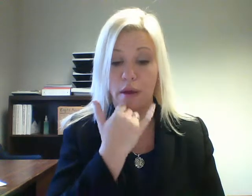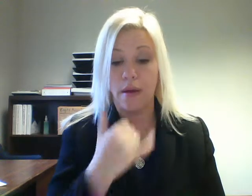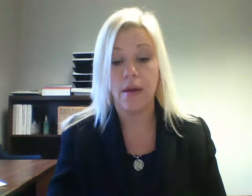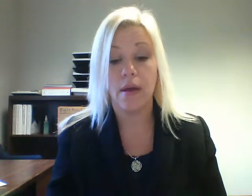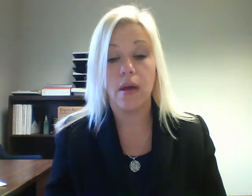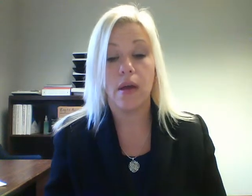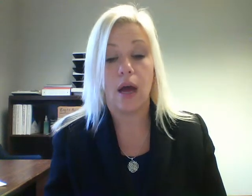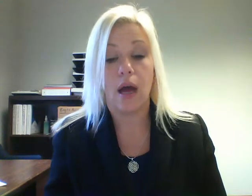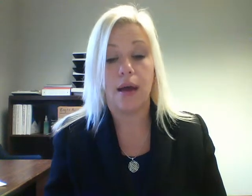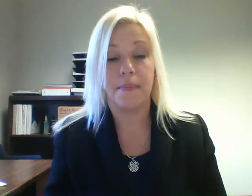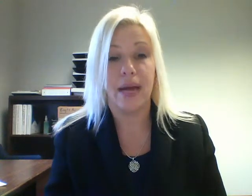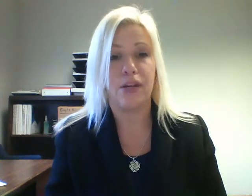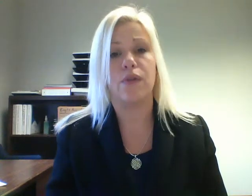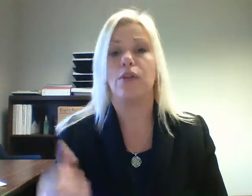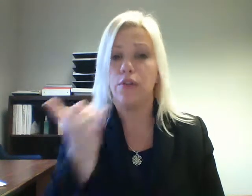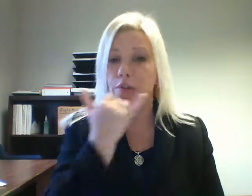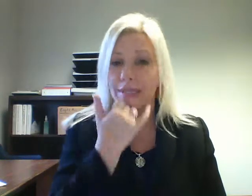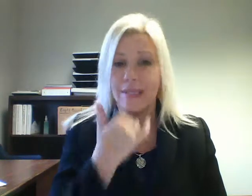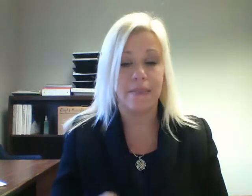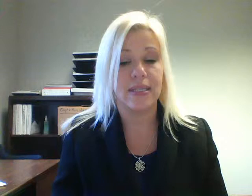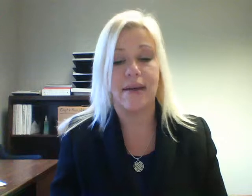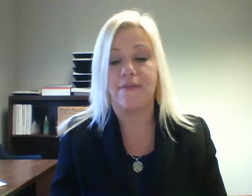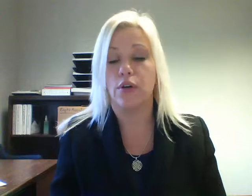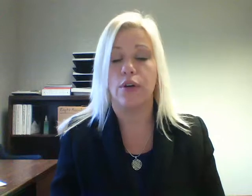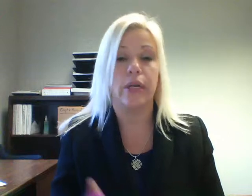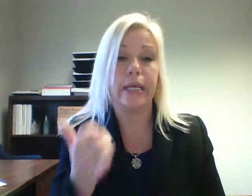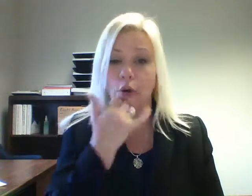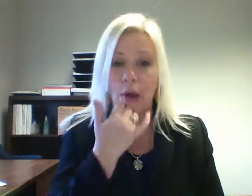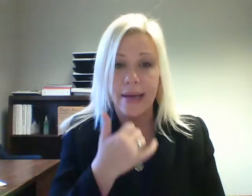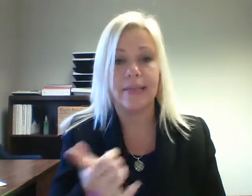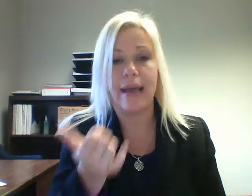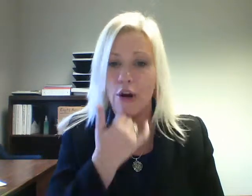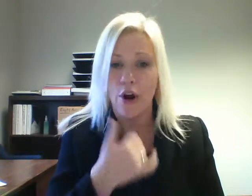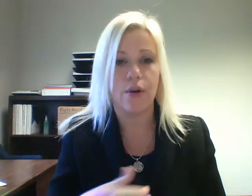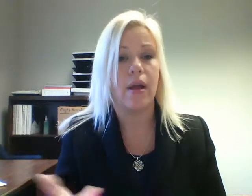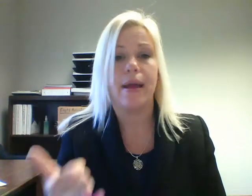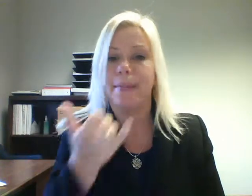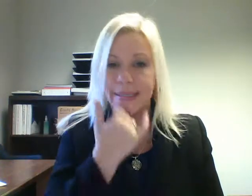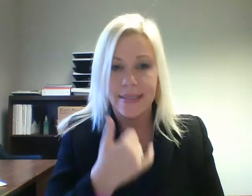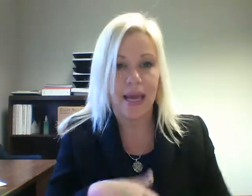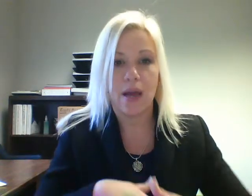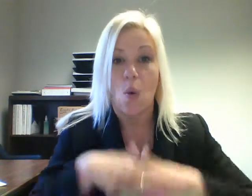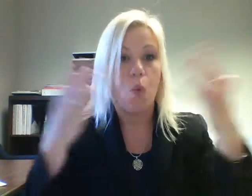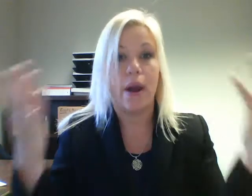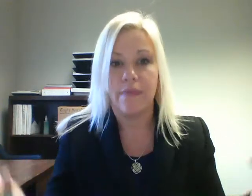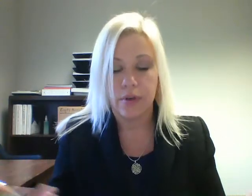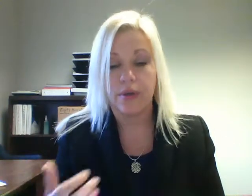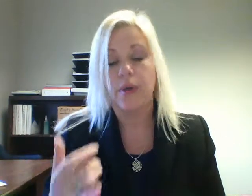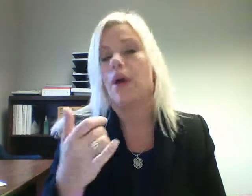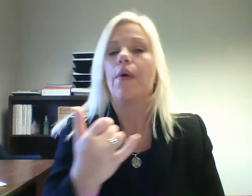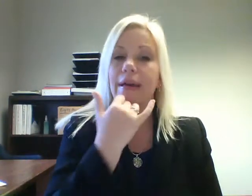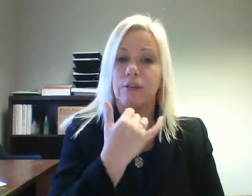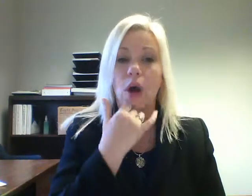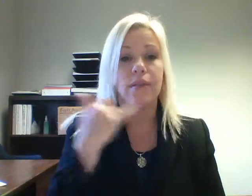Wrong. And you use the same sign for incorrect, error, mistake, whatever. Okay, it's all the